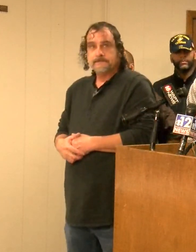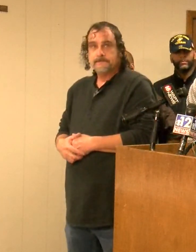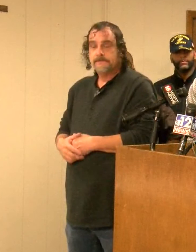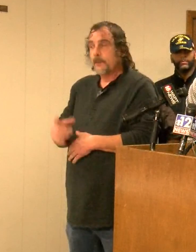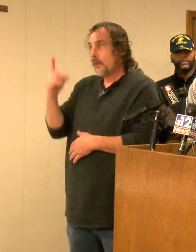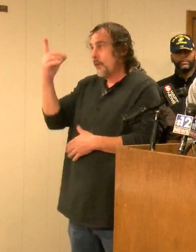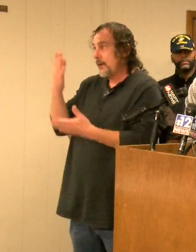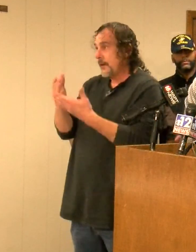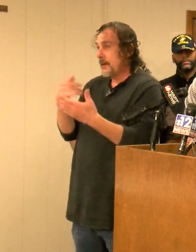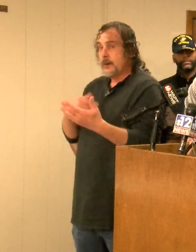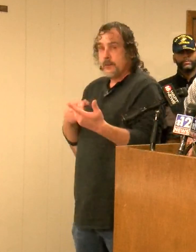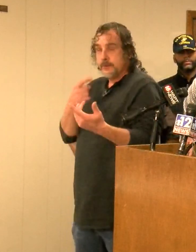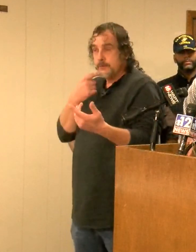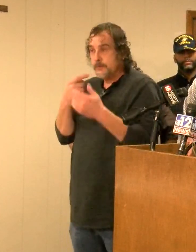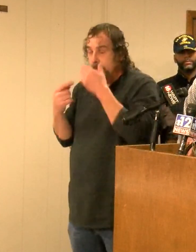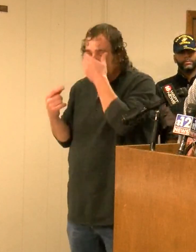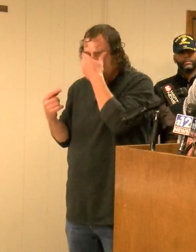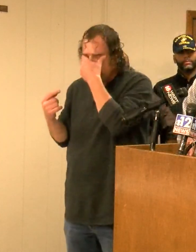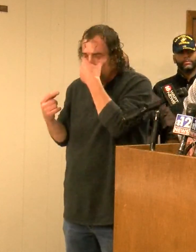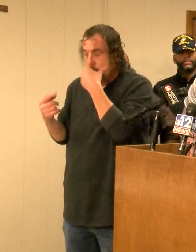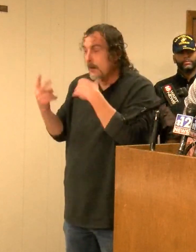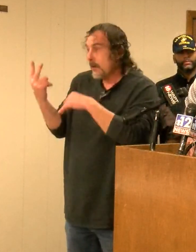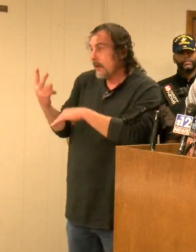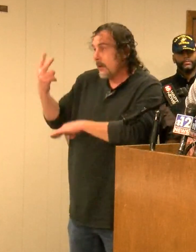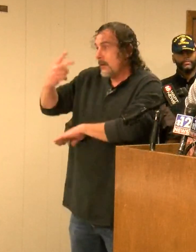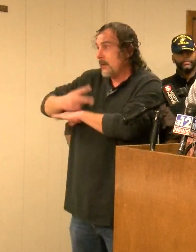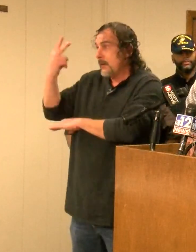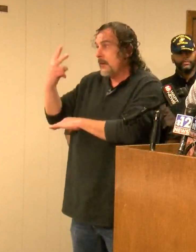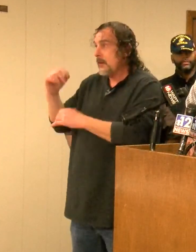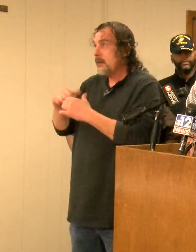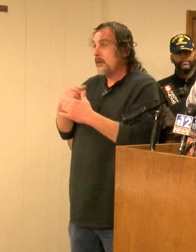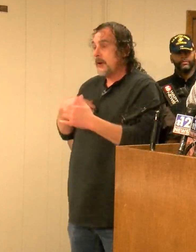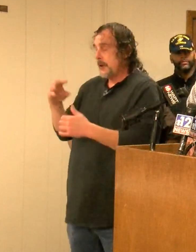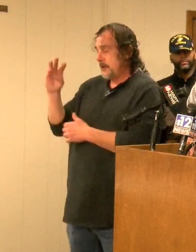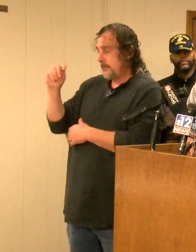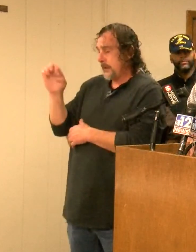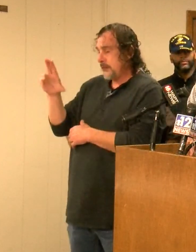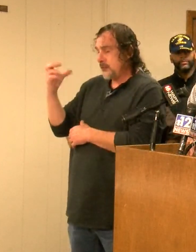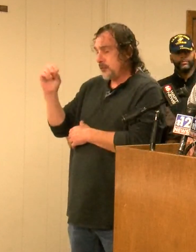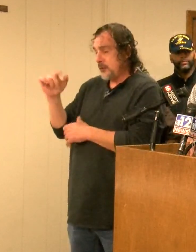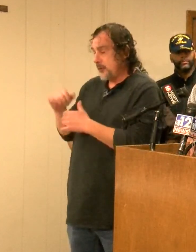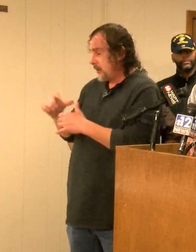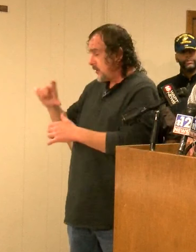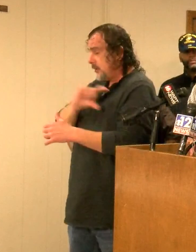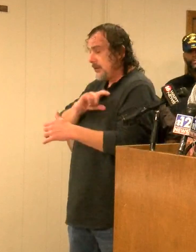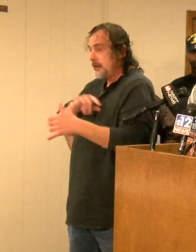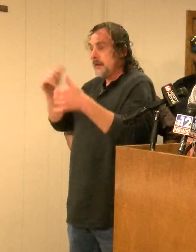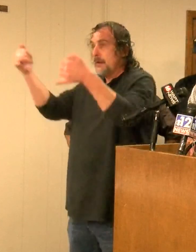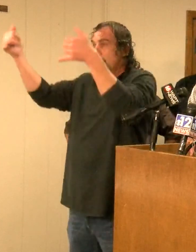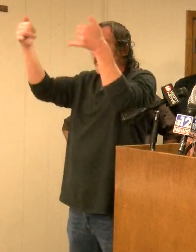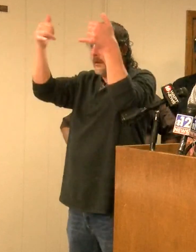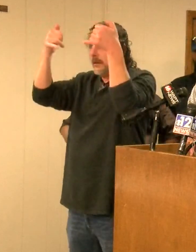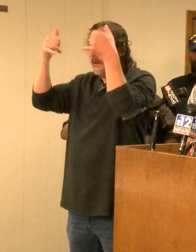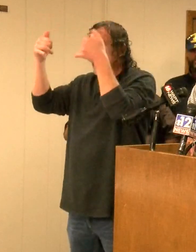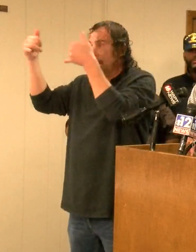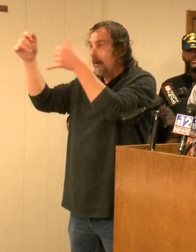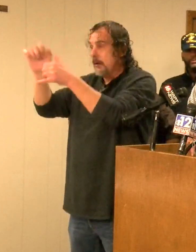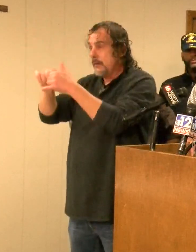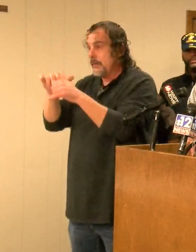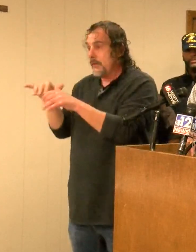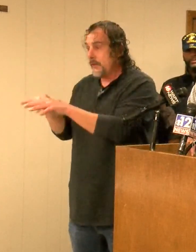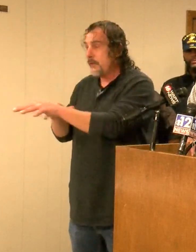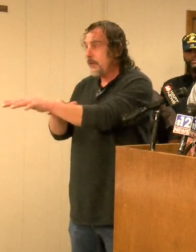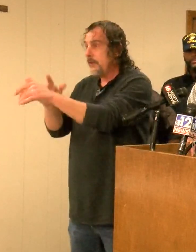One thing I'd like to address. The last 2 days, we've had Metro One and Hinds County Sheriff's Department to fly this river